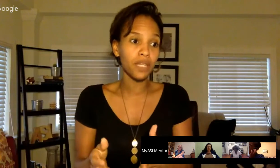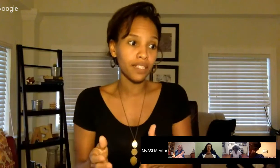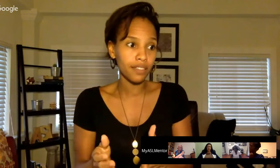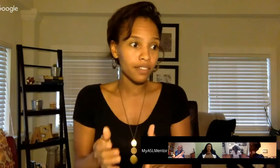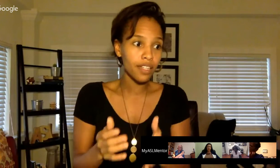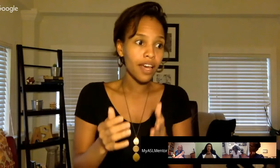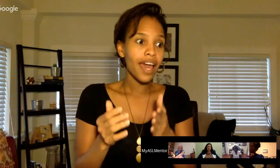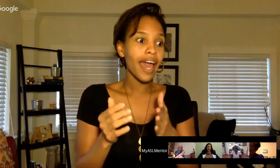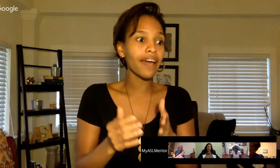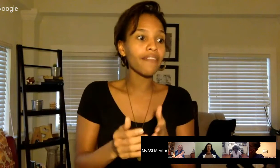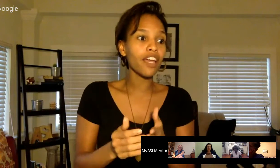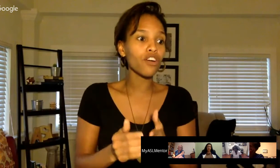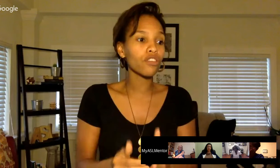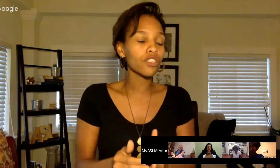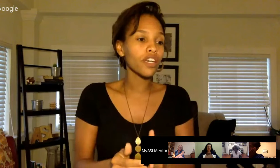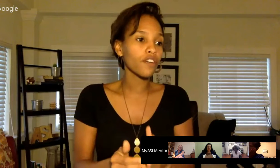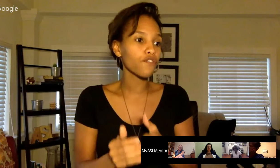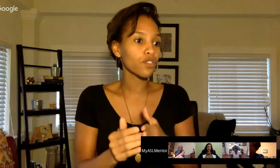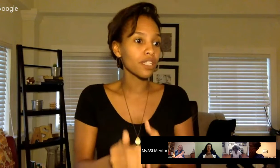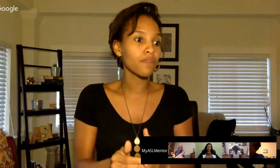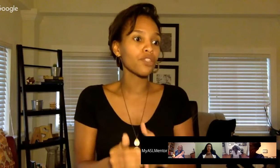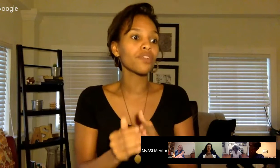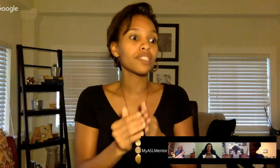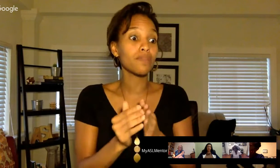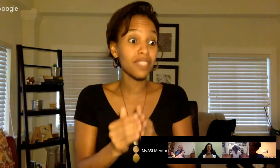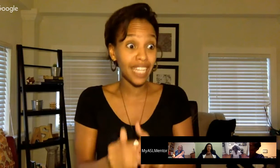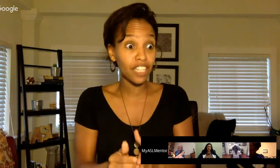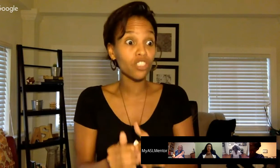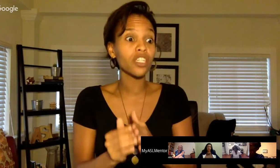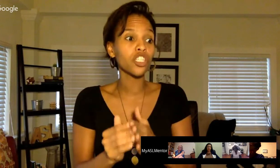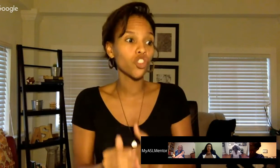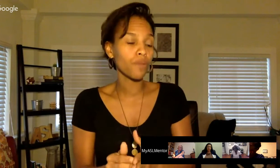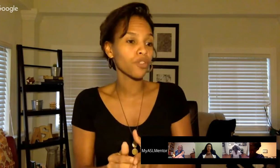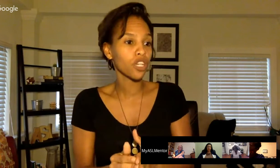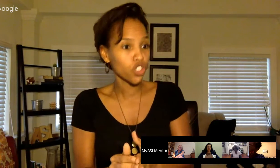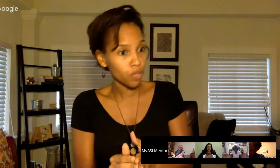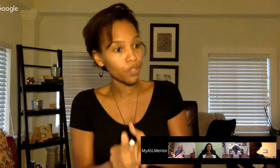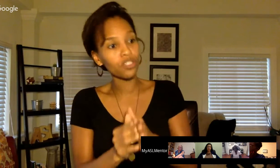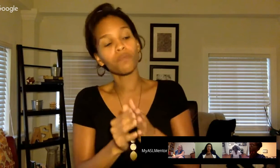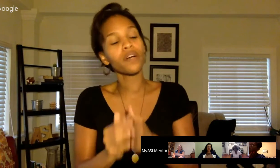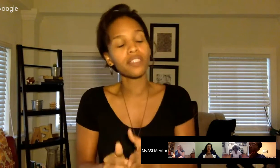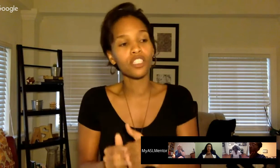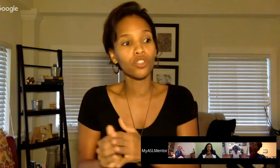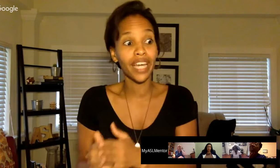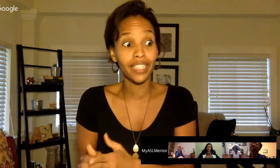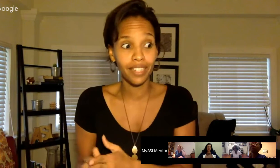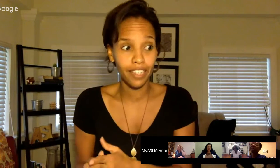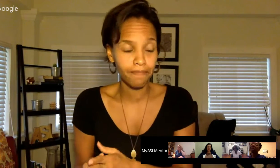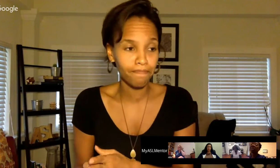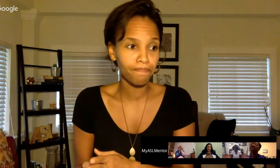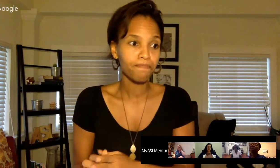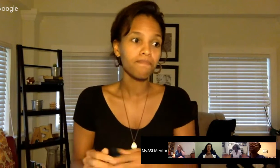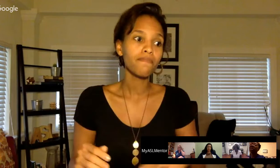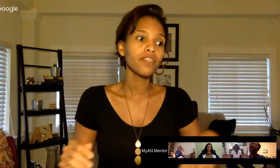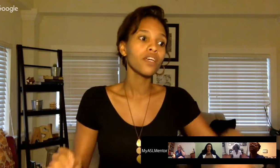potential VPs, and they are looking for someone who can substantially contribute to the presidential